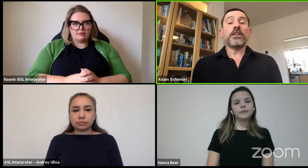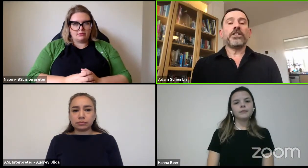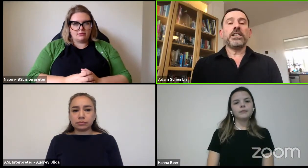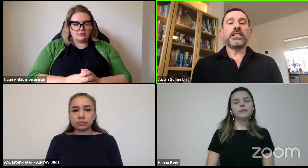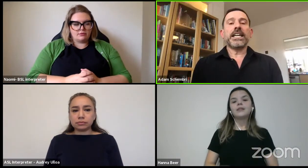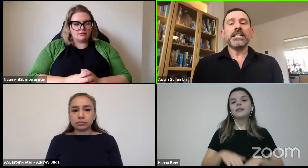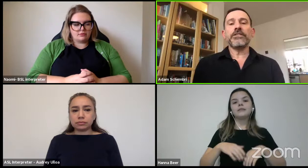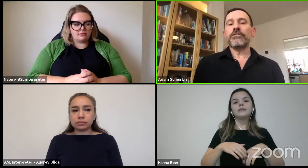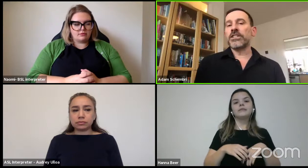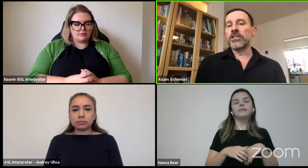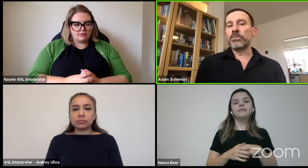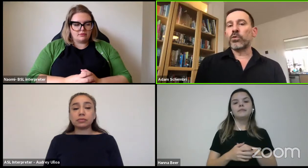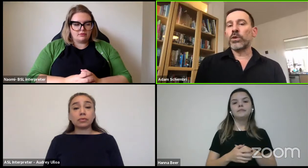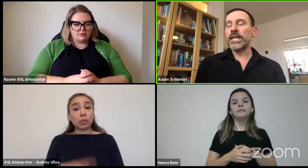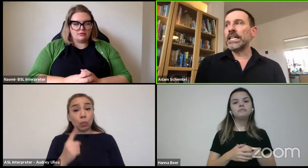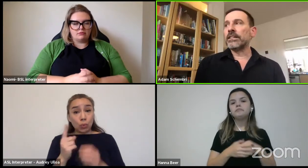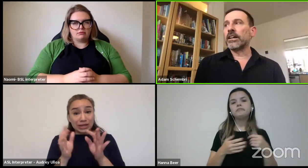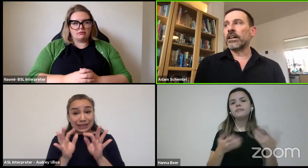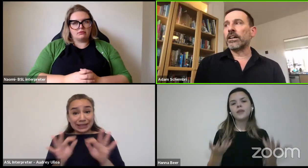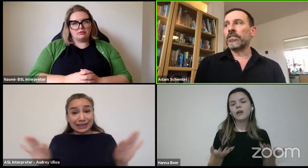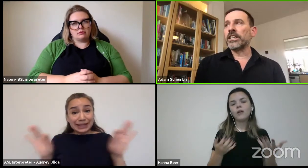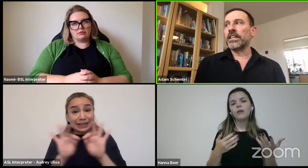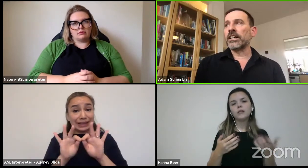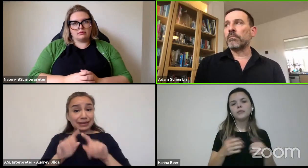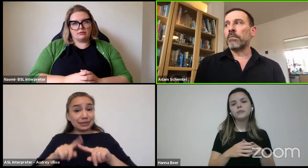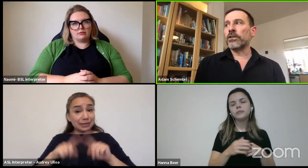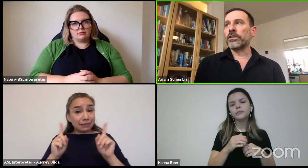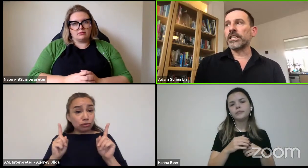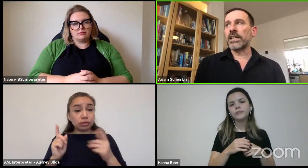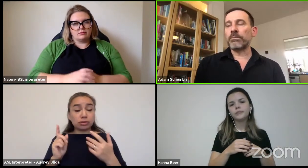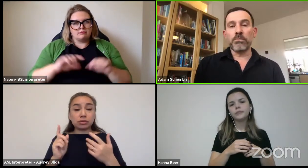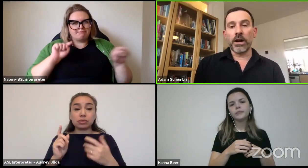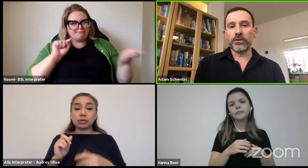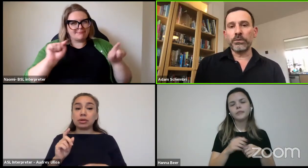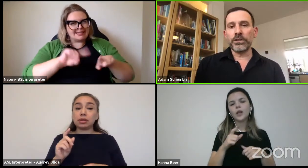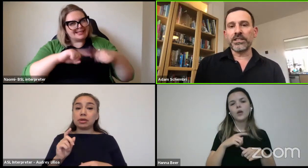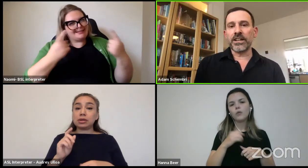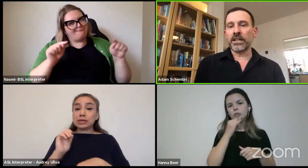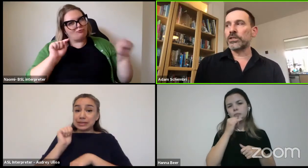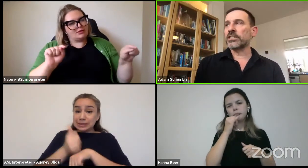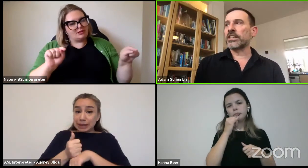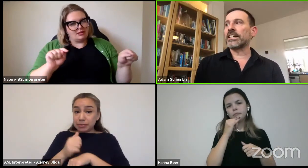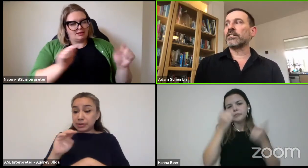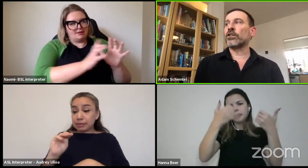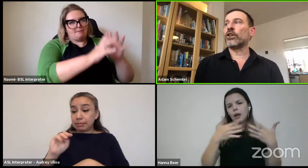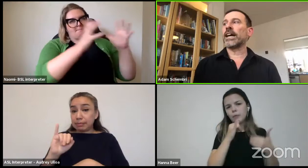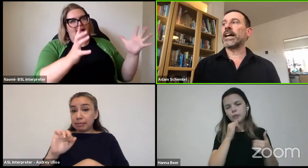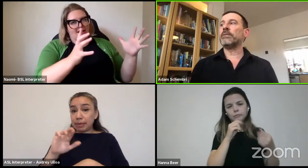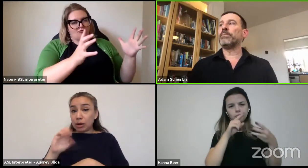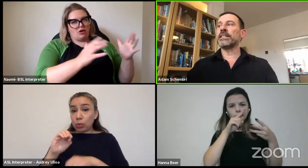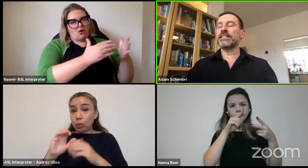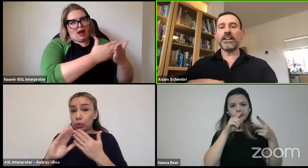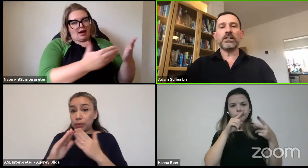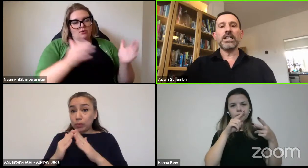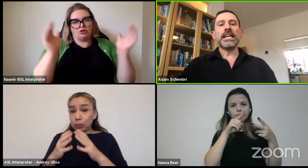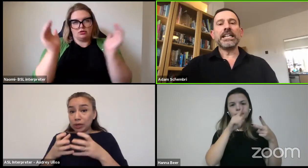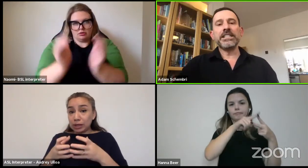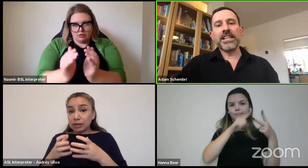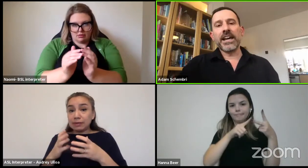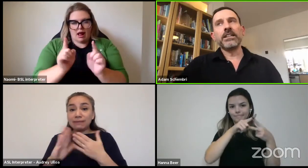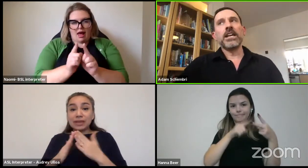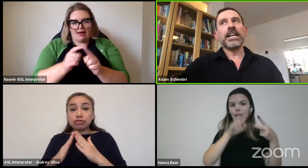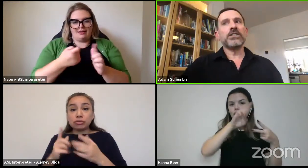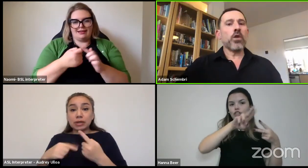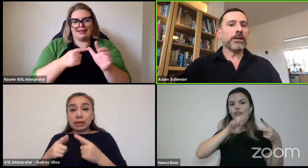And one of the key differences between the established micro-community sign languages like Kata Kolok and BSL